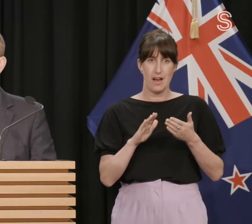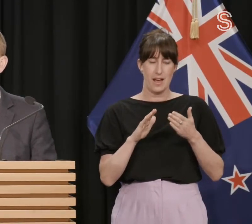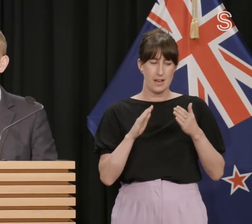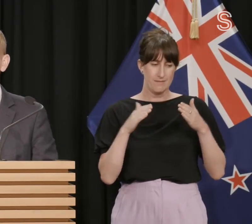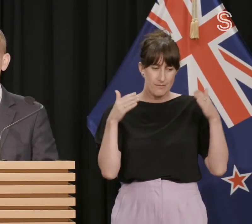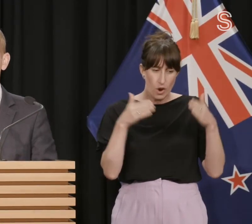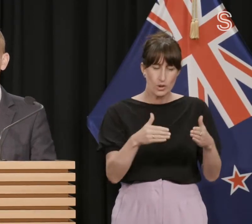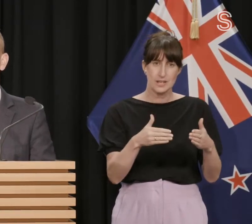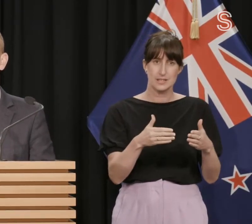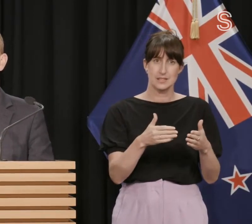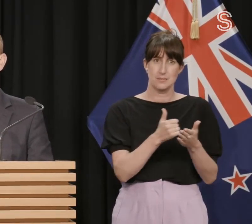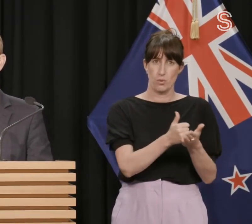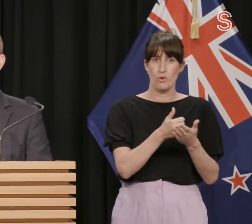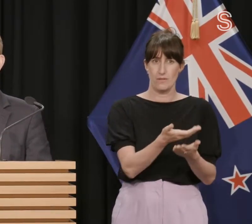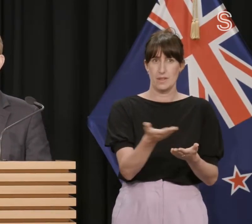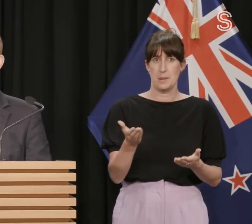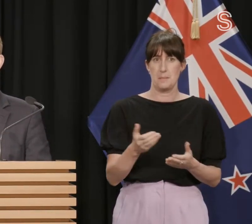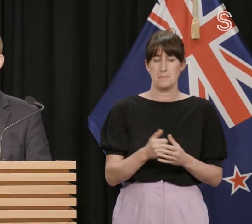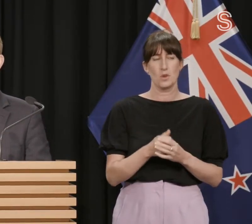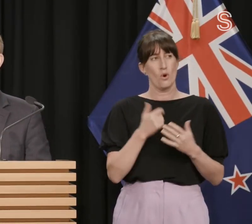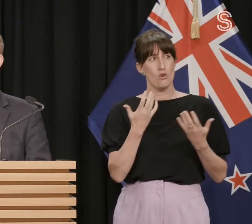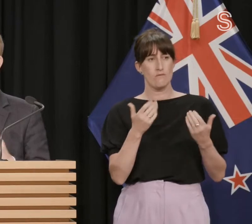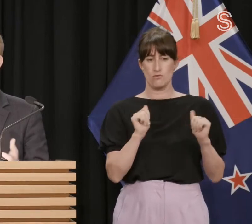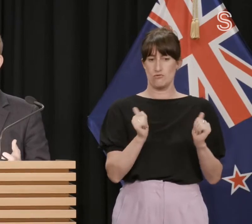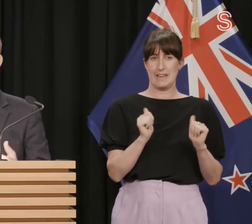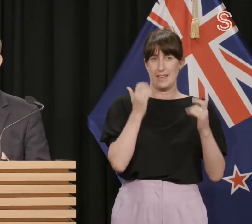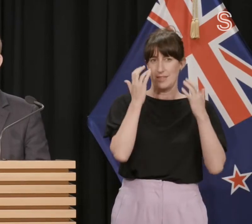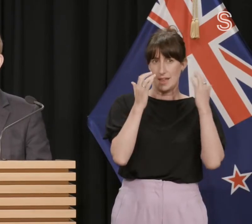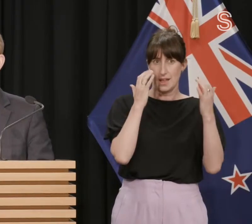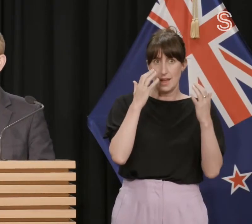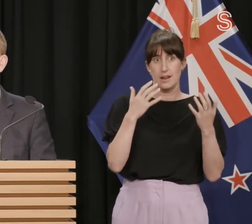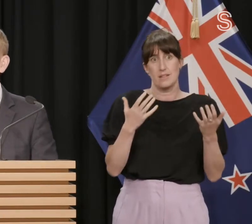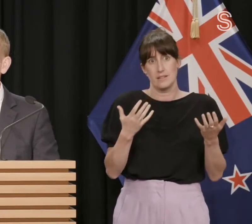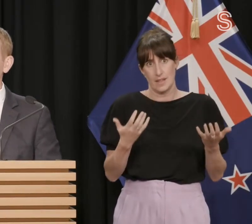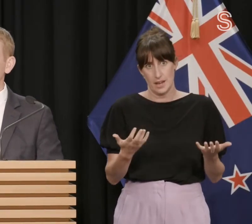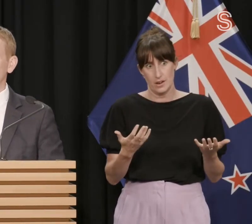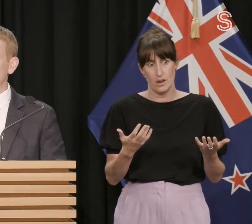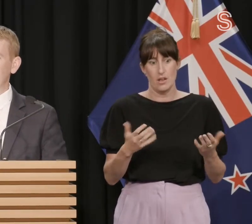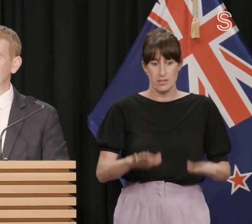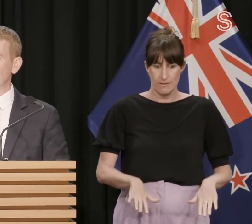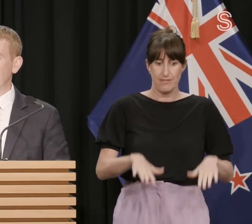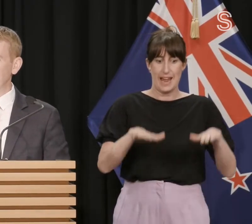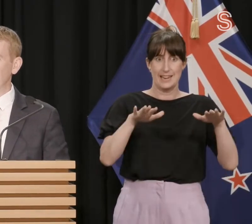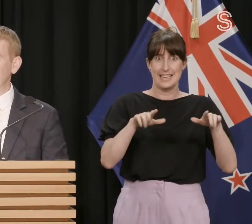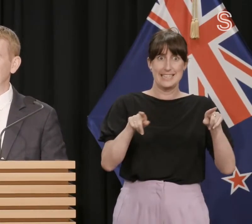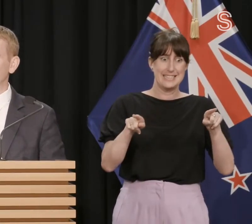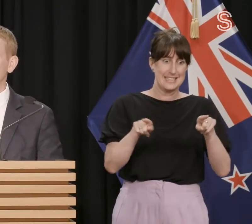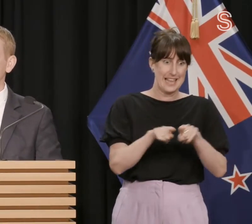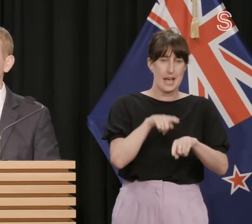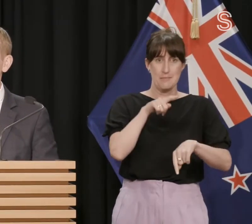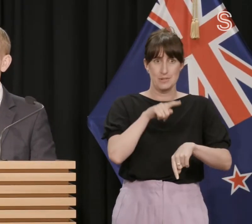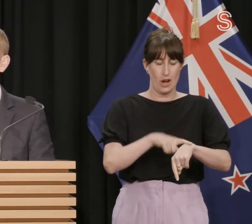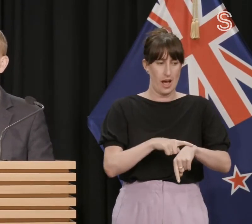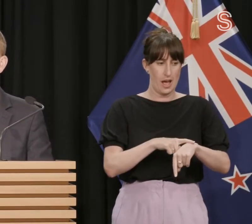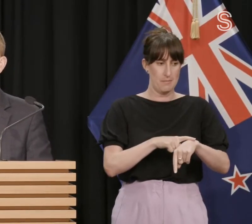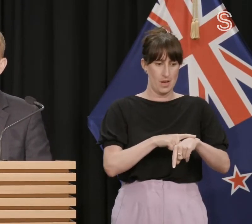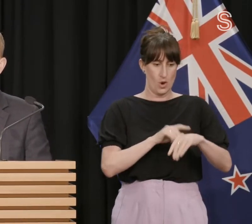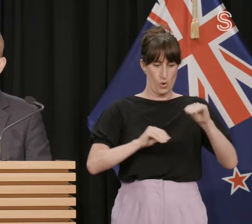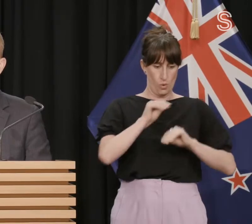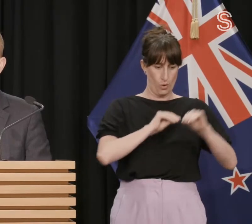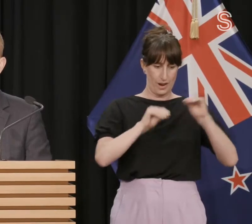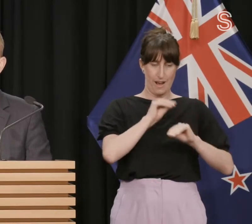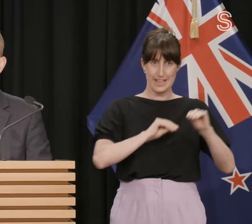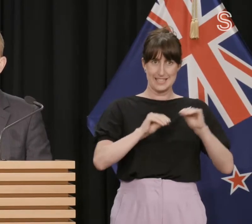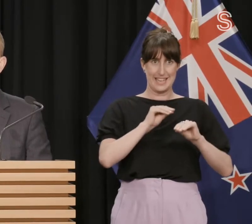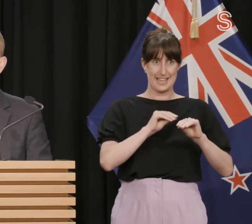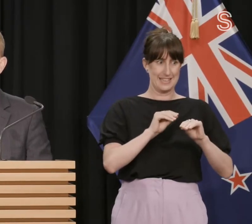quite useful. So I'd already started thinking about that. And of course, you know, the floods occurred right at the time when reshuffle was right at the front of